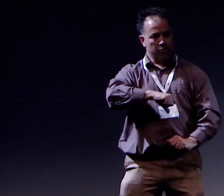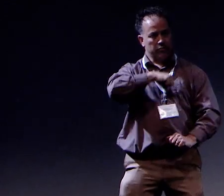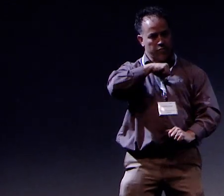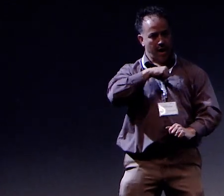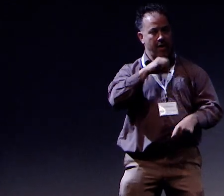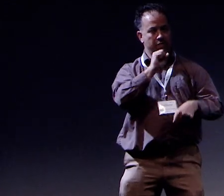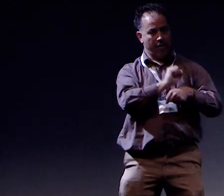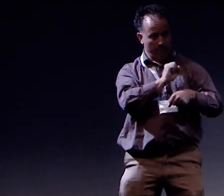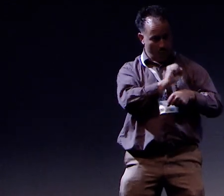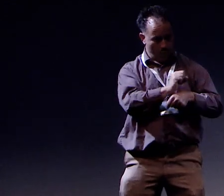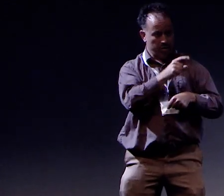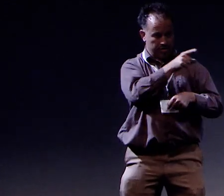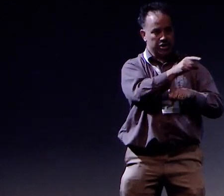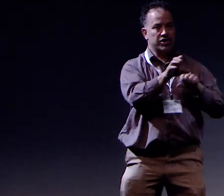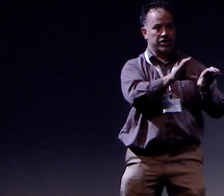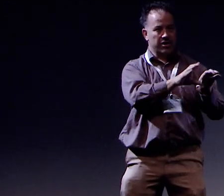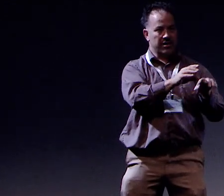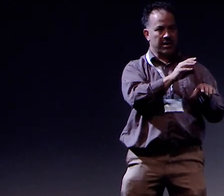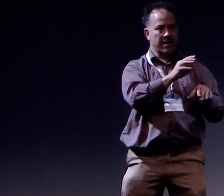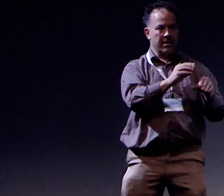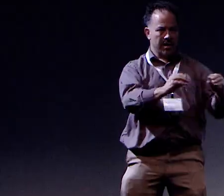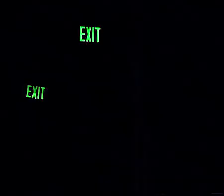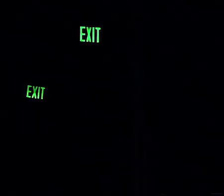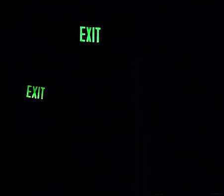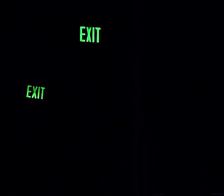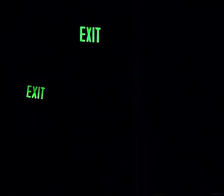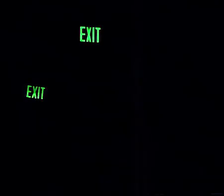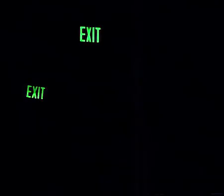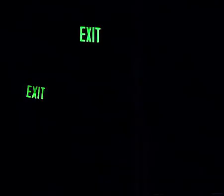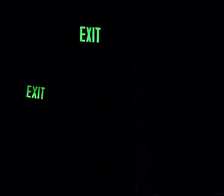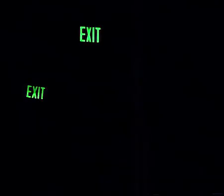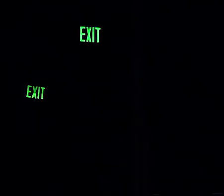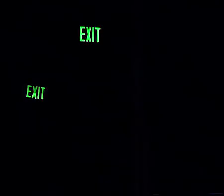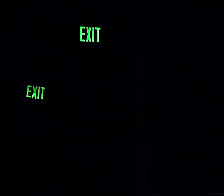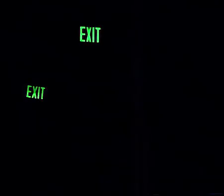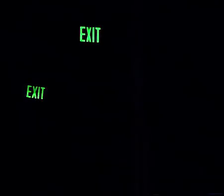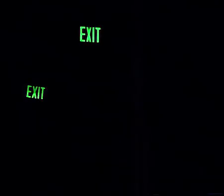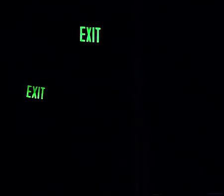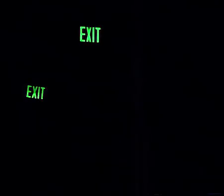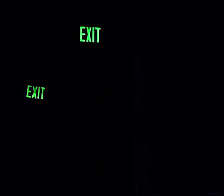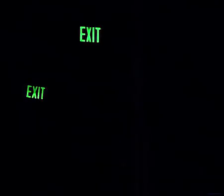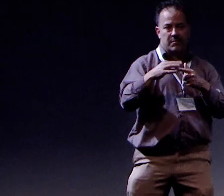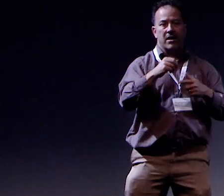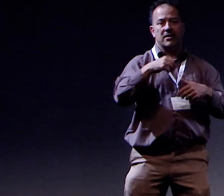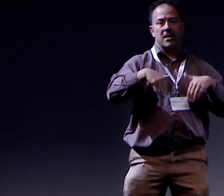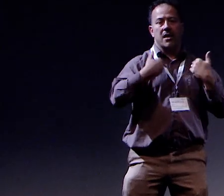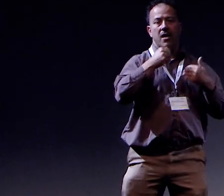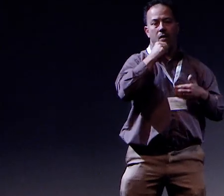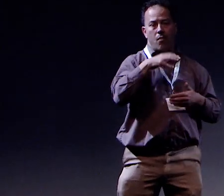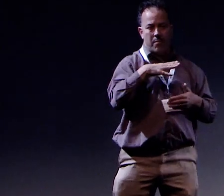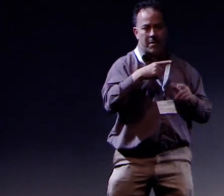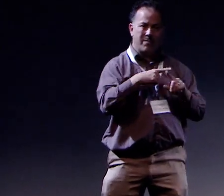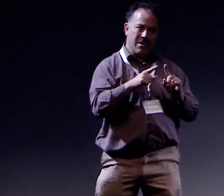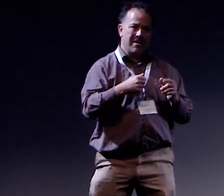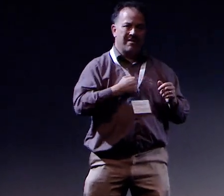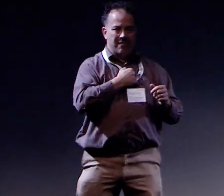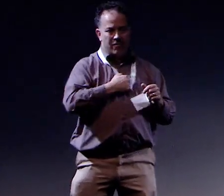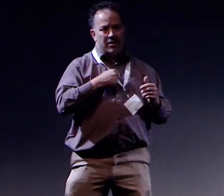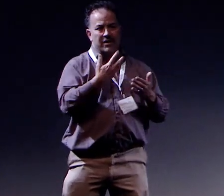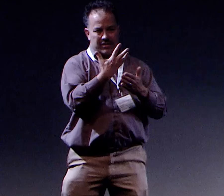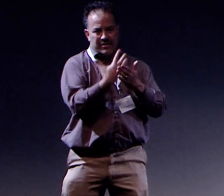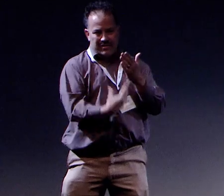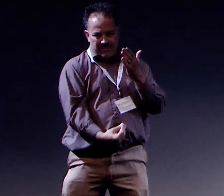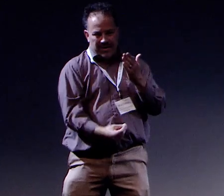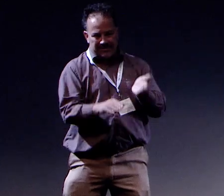work that she did mentoring young students, in particular young women. Unfortunately, Catherine passed away earlier this